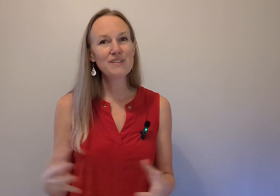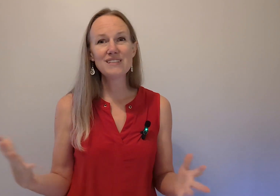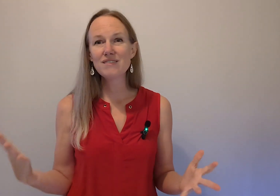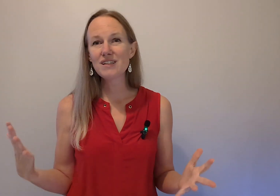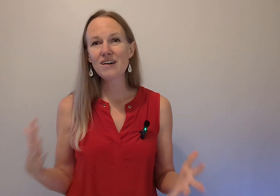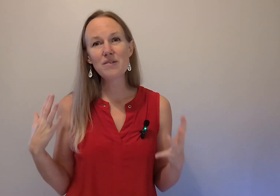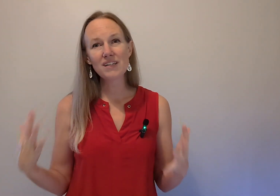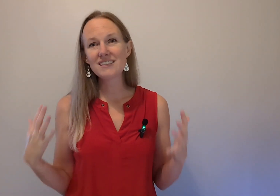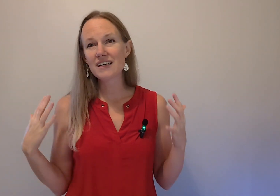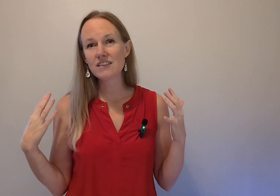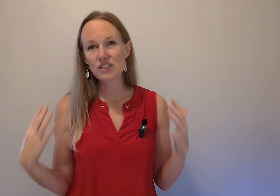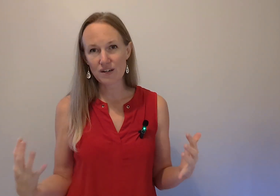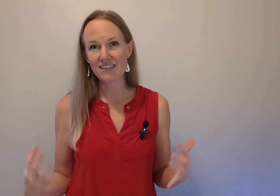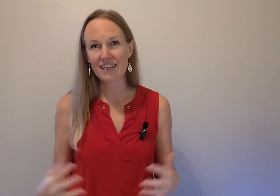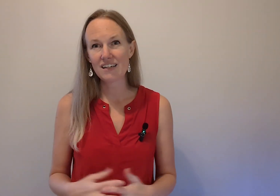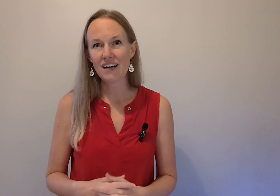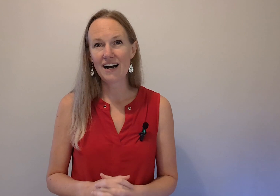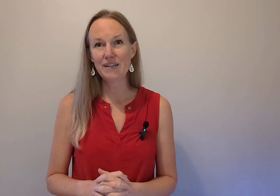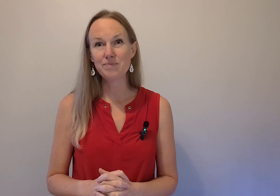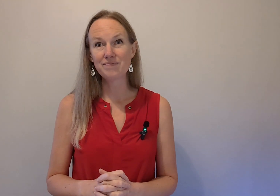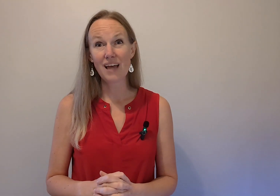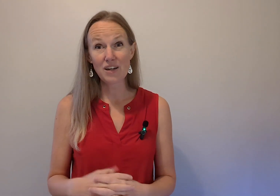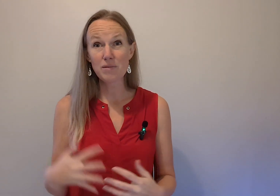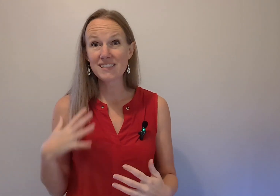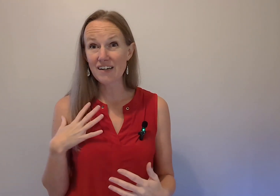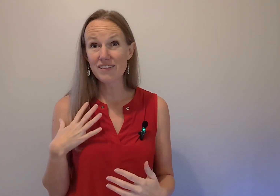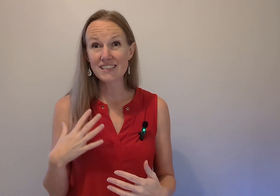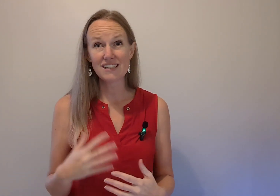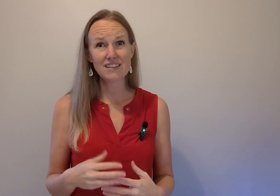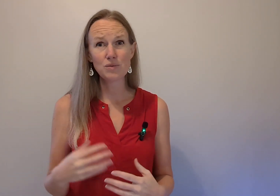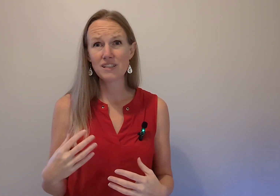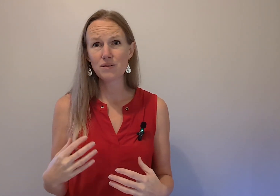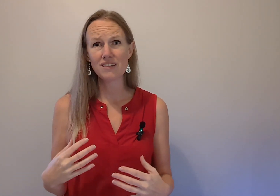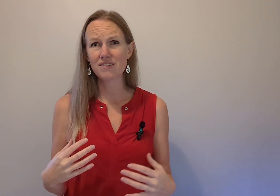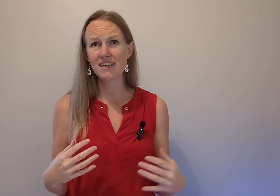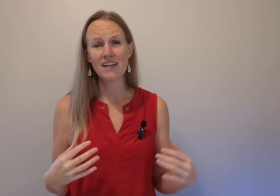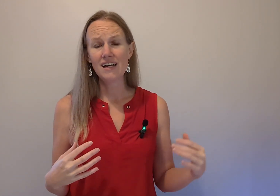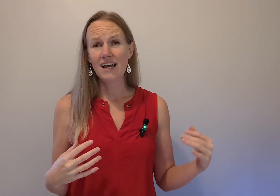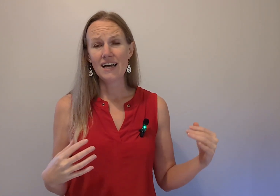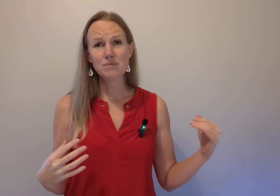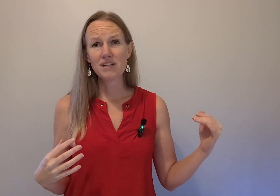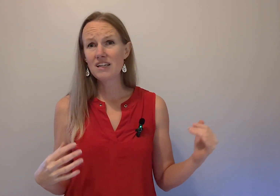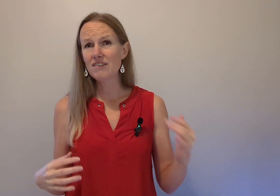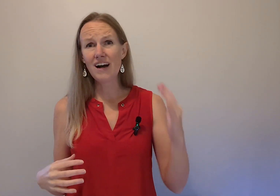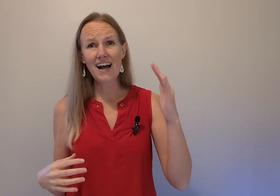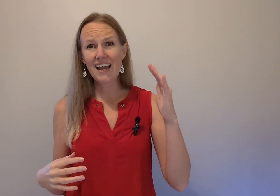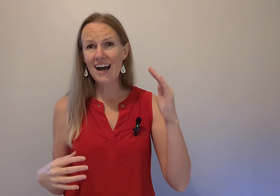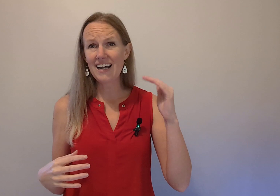goes out to all the ones that are struggling. I know myself, this year, 2023, has been a year of high